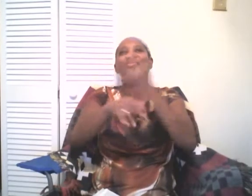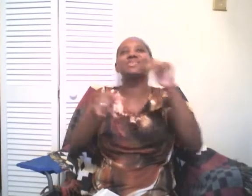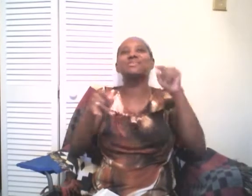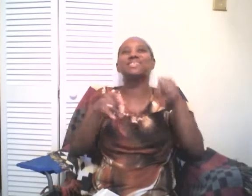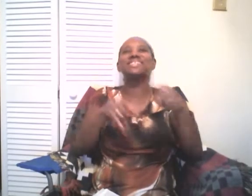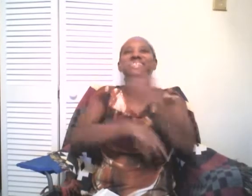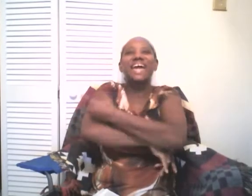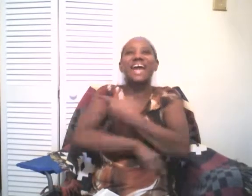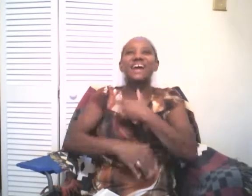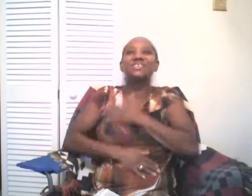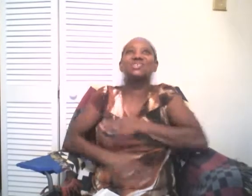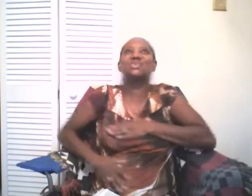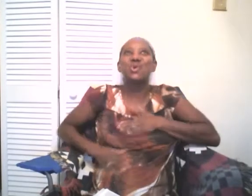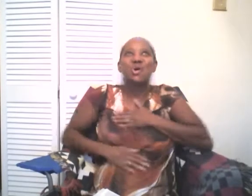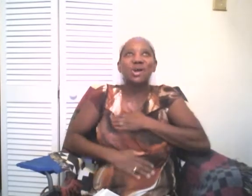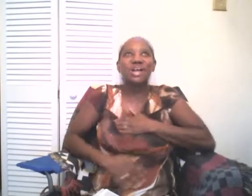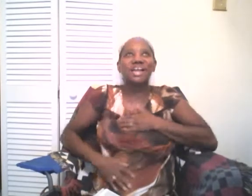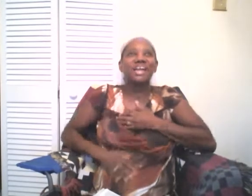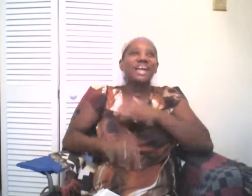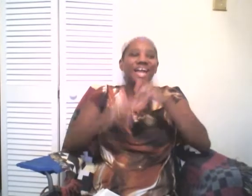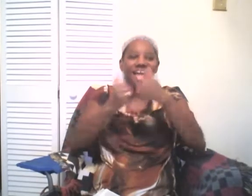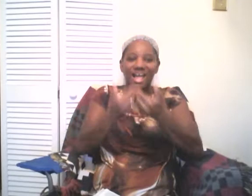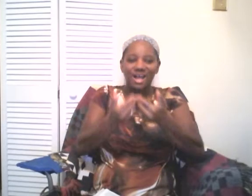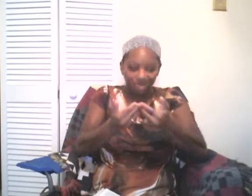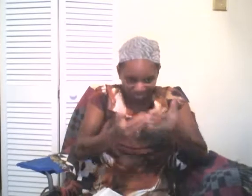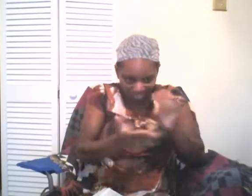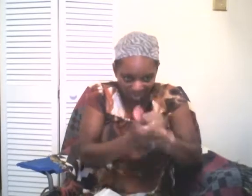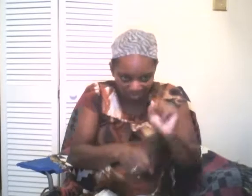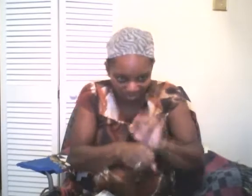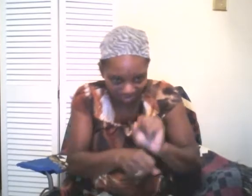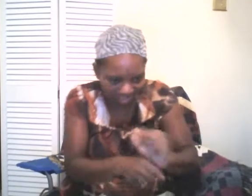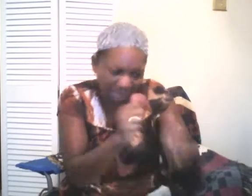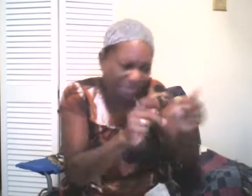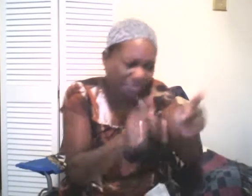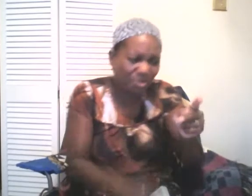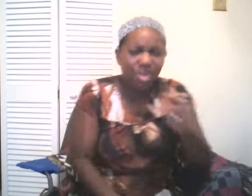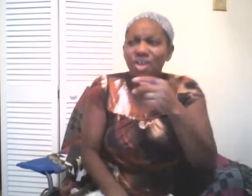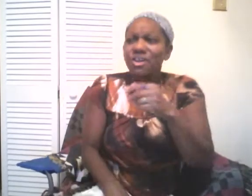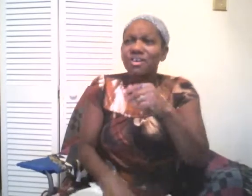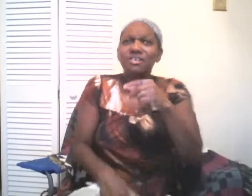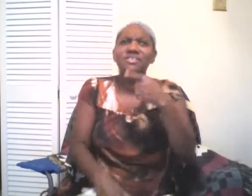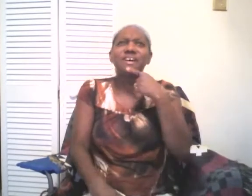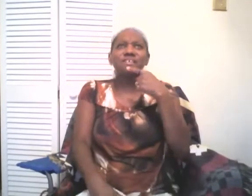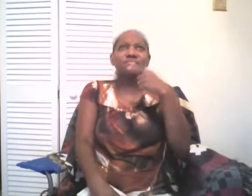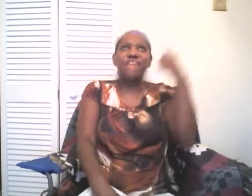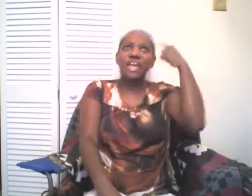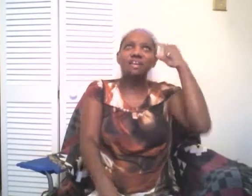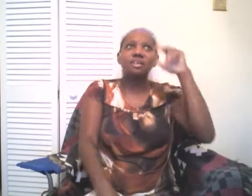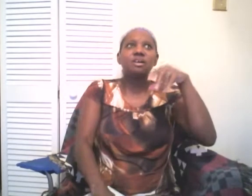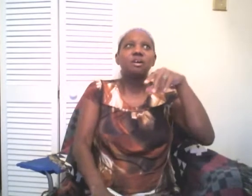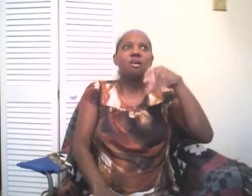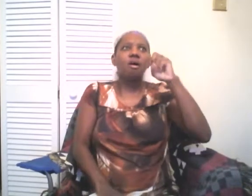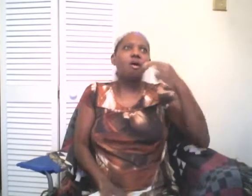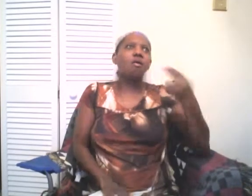Till this day, I enjoy how that works. And a lot of people think, oh,